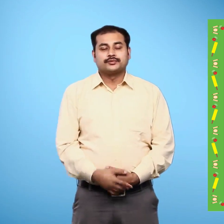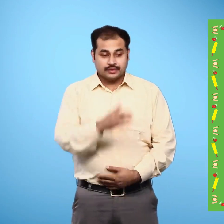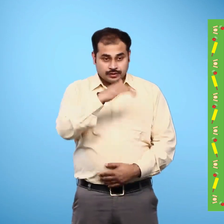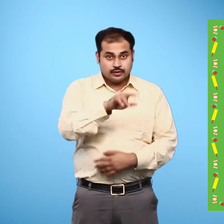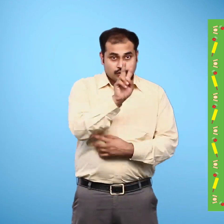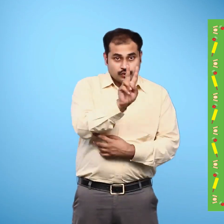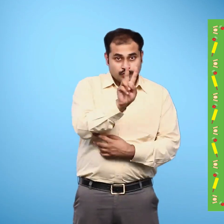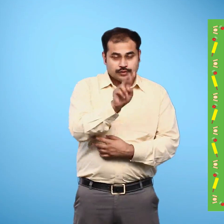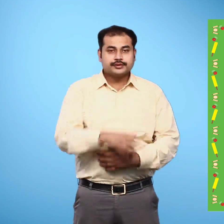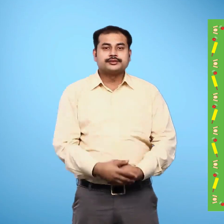Instruction 2.